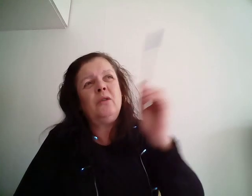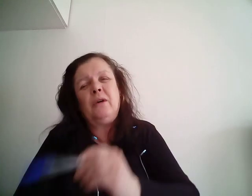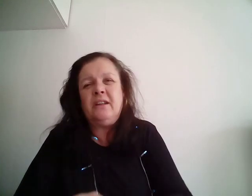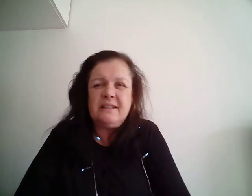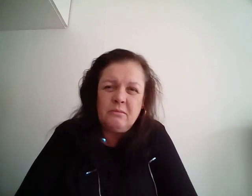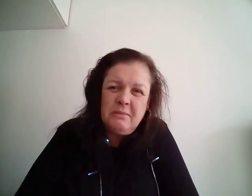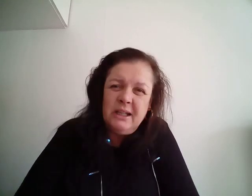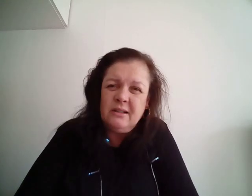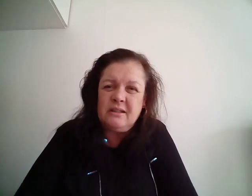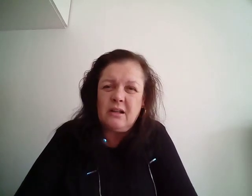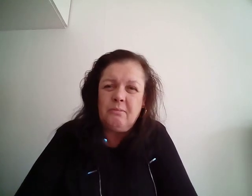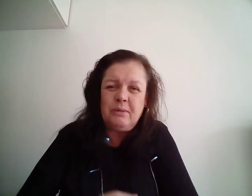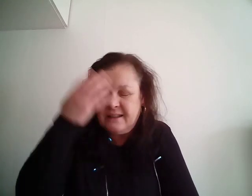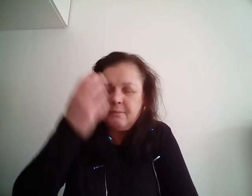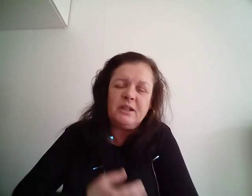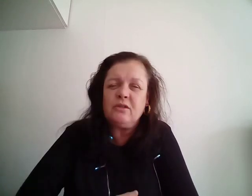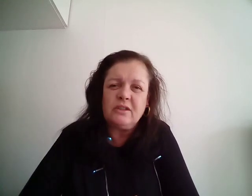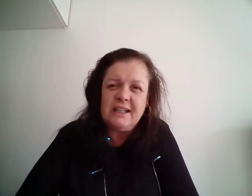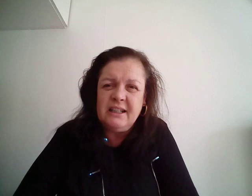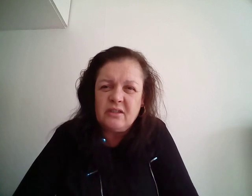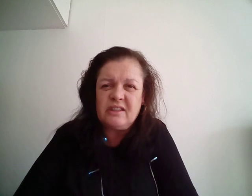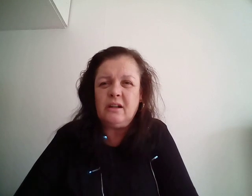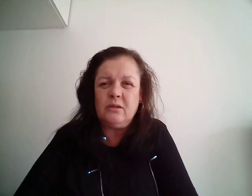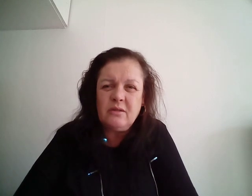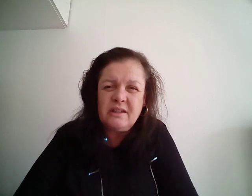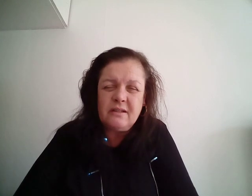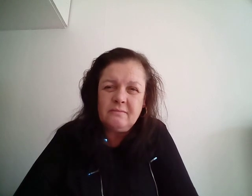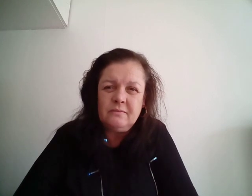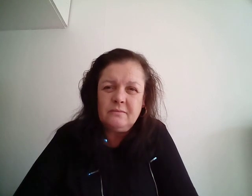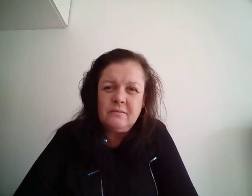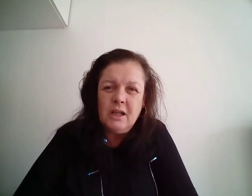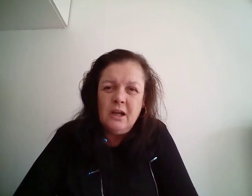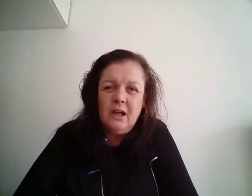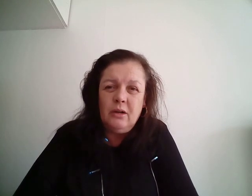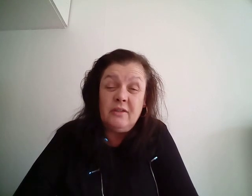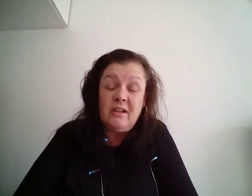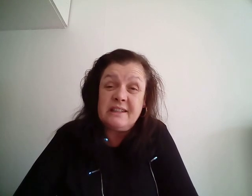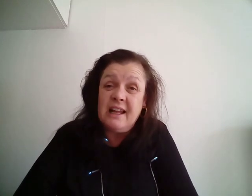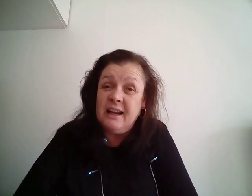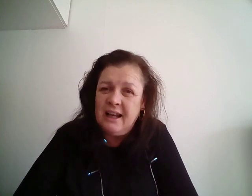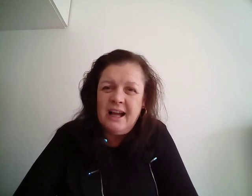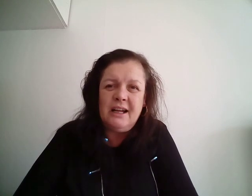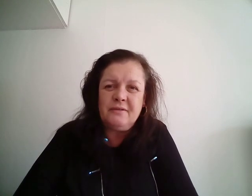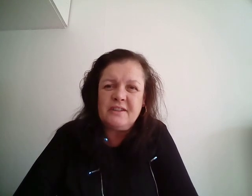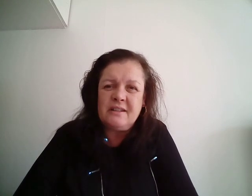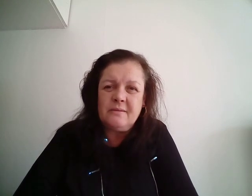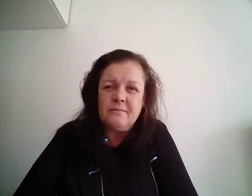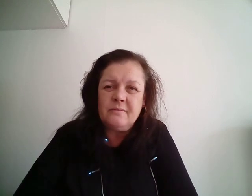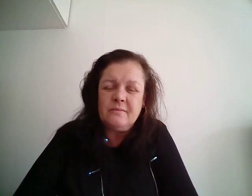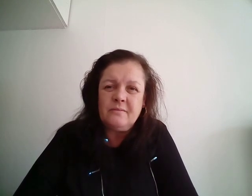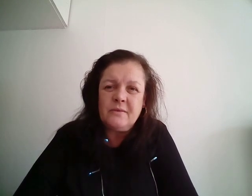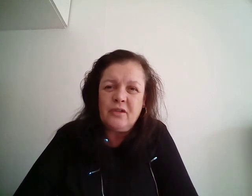when there's millions, God bless the beautiful, dear little souls who have lost their lives through